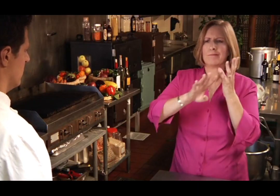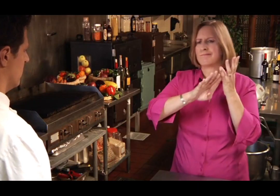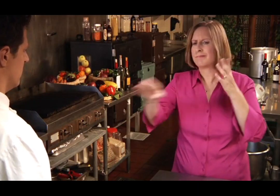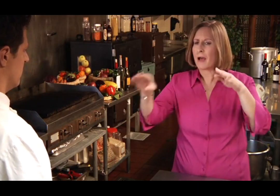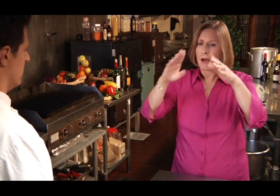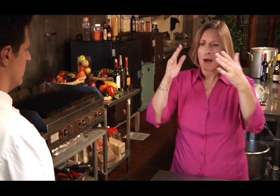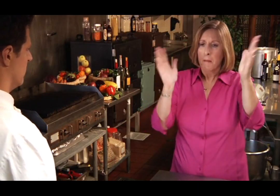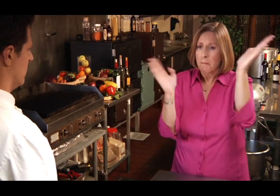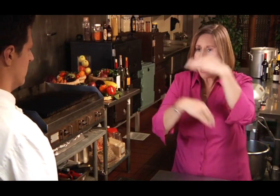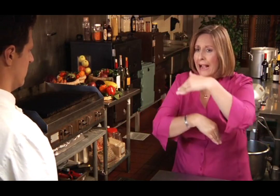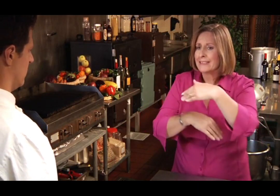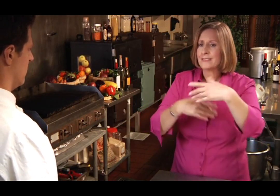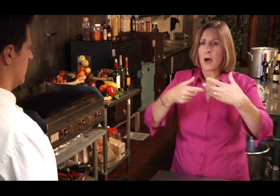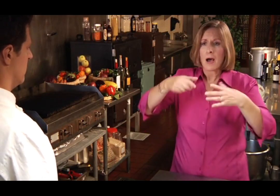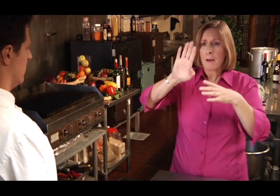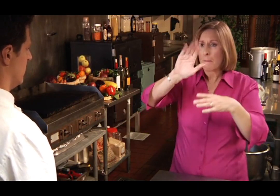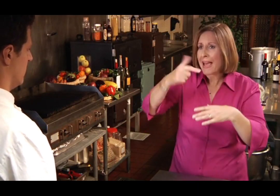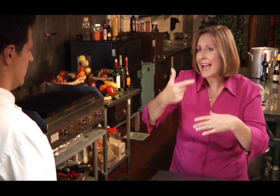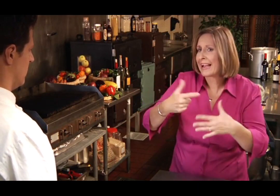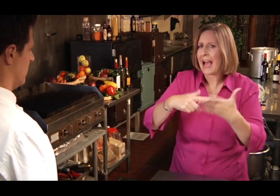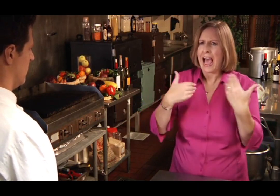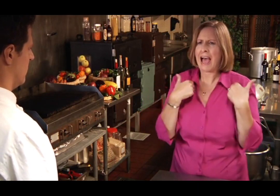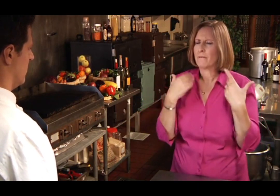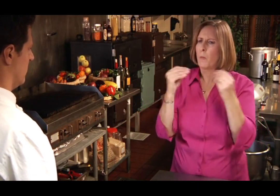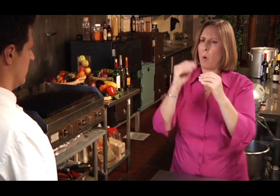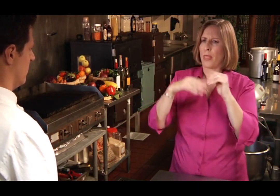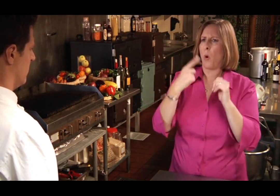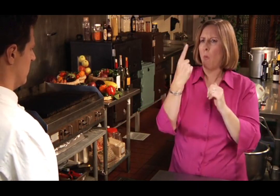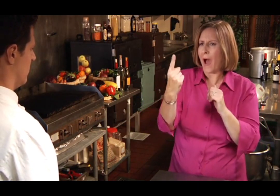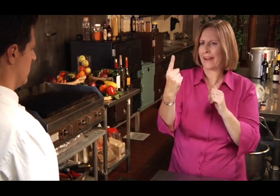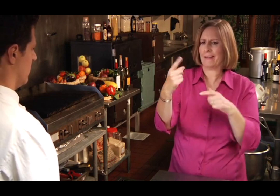Many different packages contain more than 1 serving.